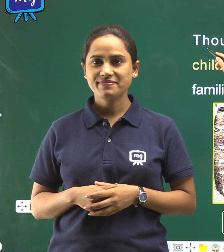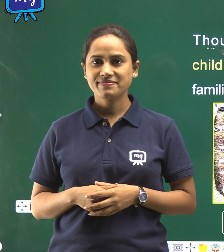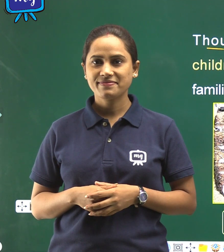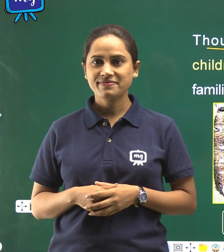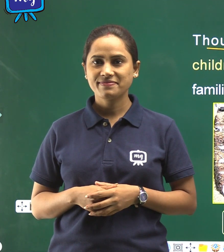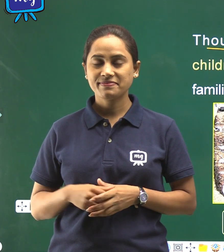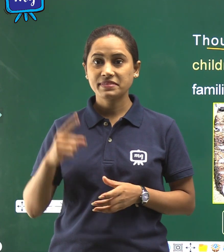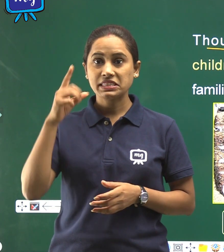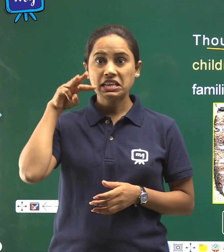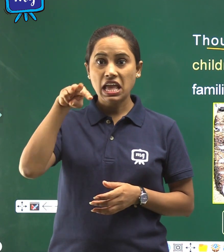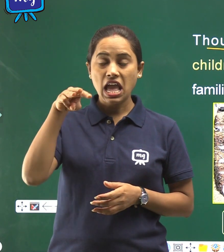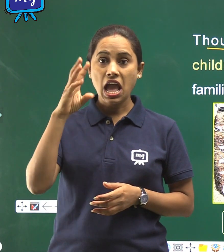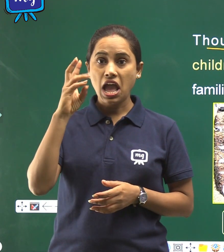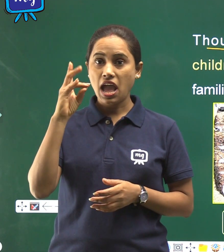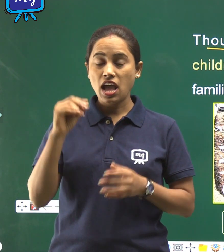thousands of